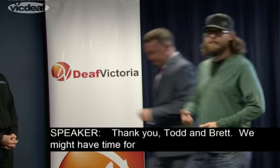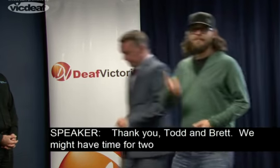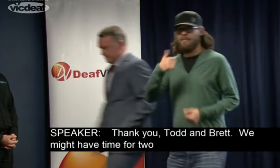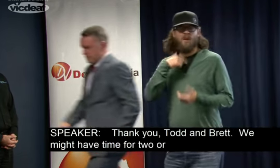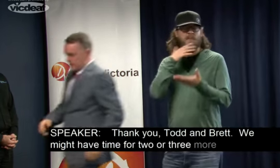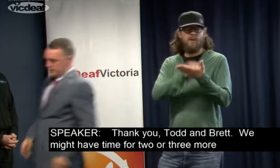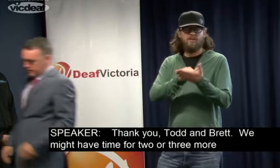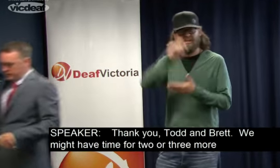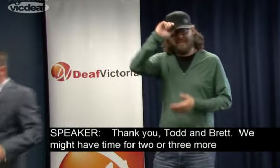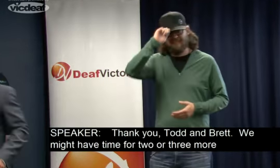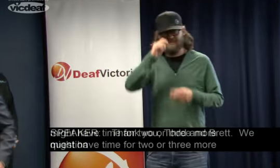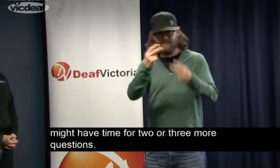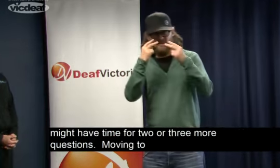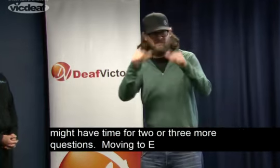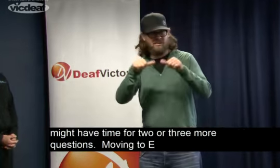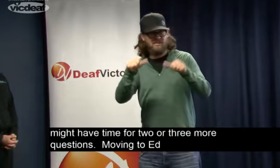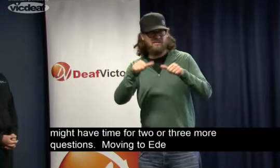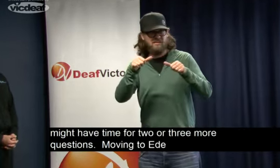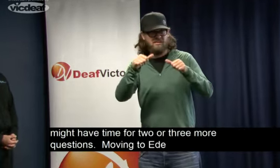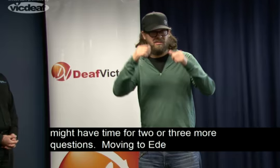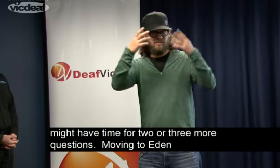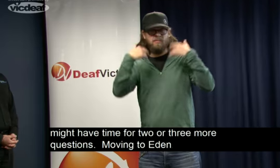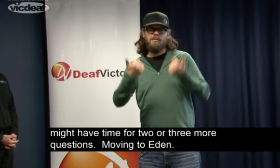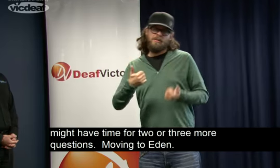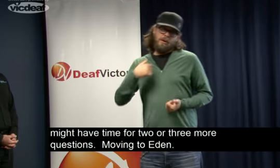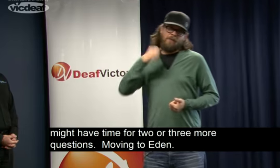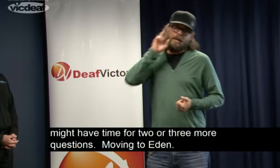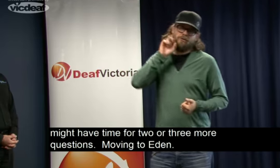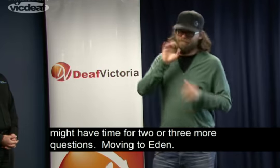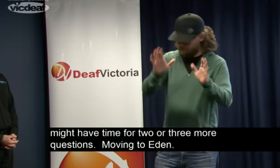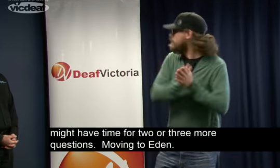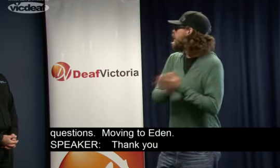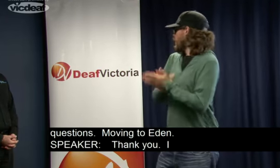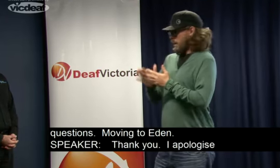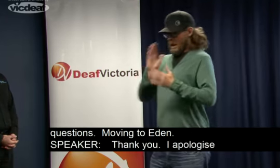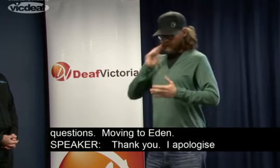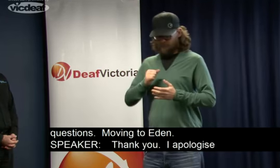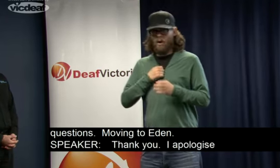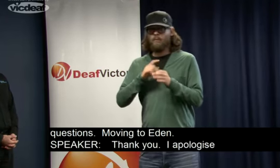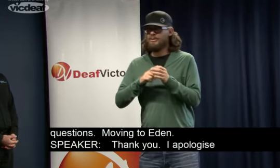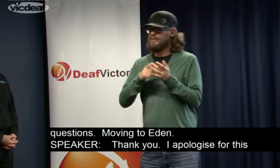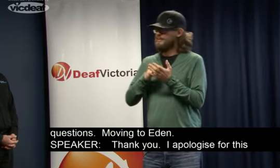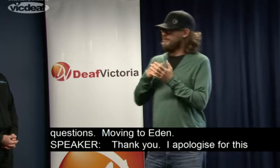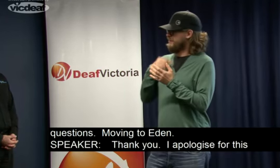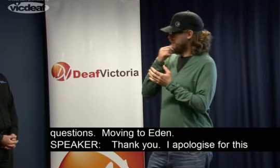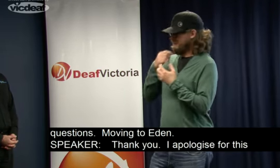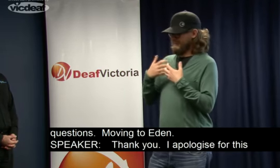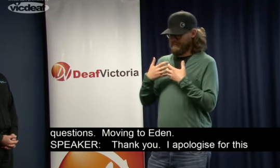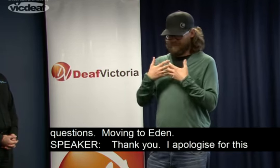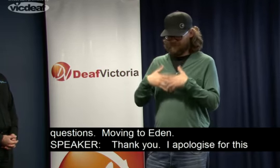Thank you, Ryan. I apologise for this cap. Just to let you know, I have ushers.